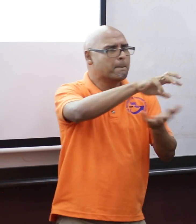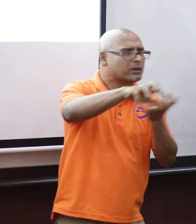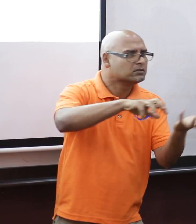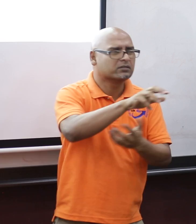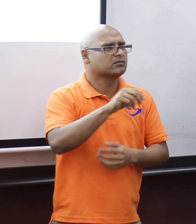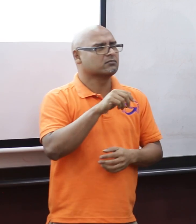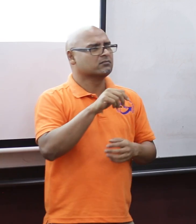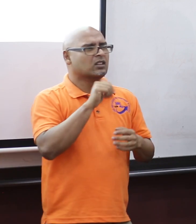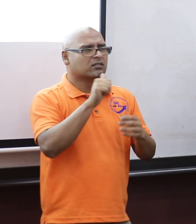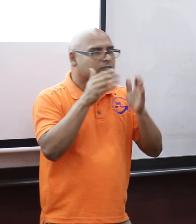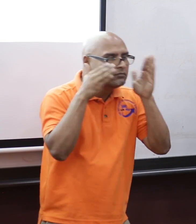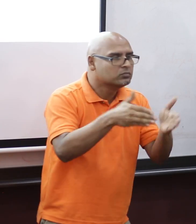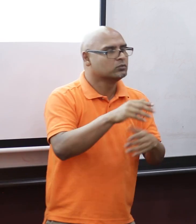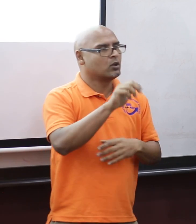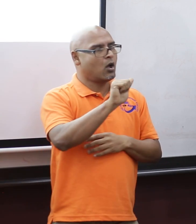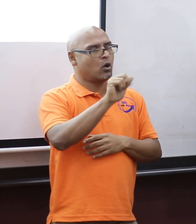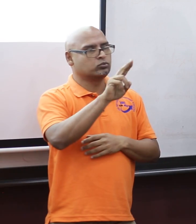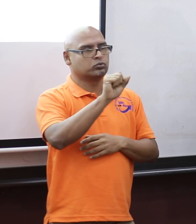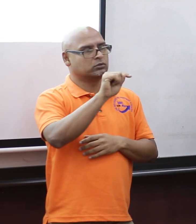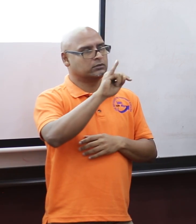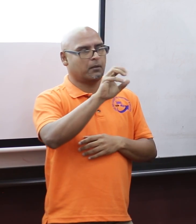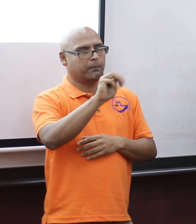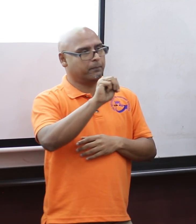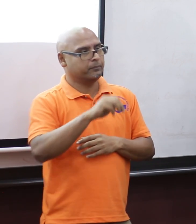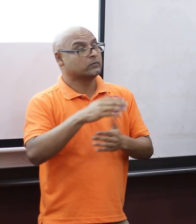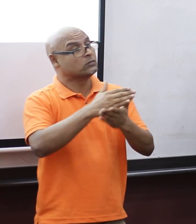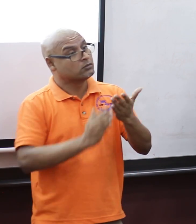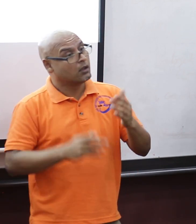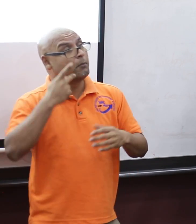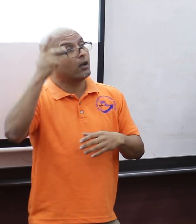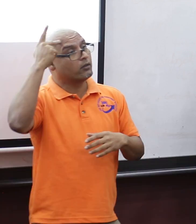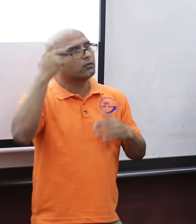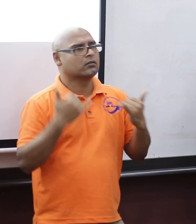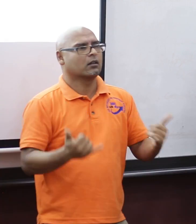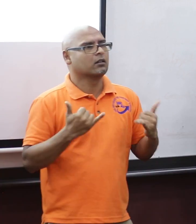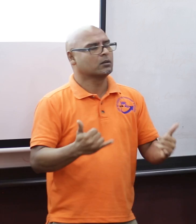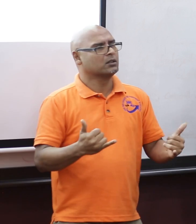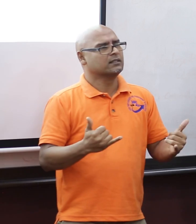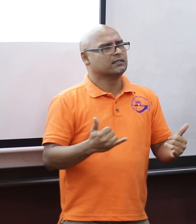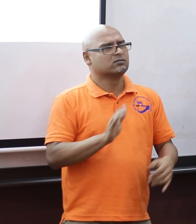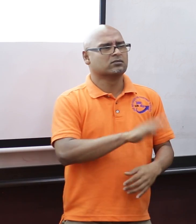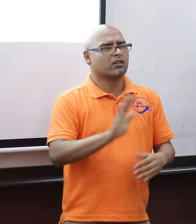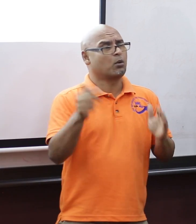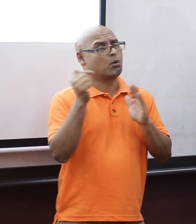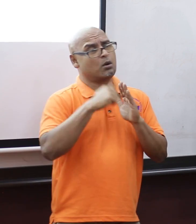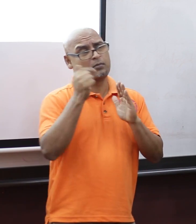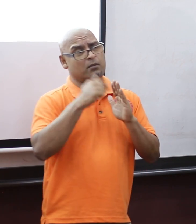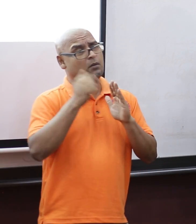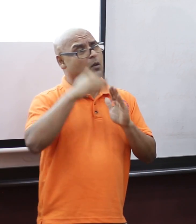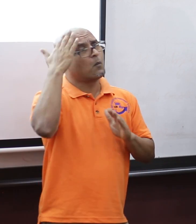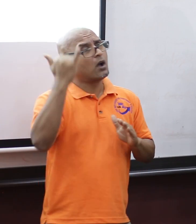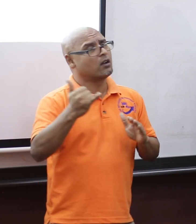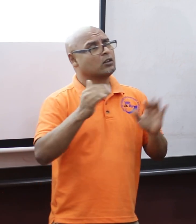parents today who have to keep their children home because the teachers are not trained in special needs education